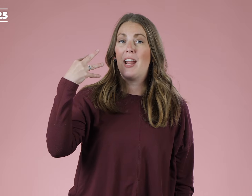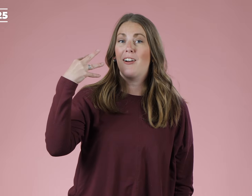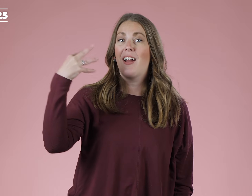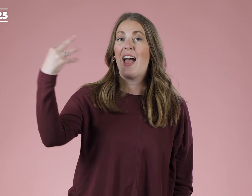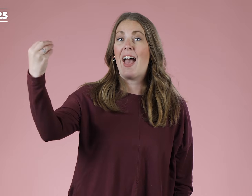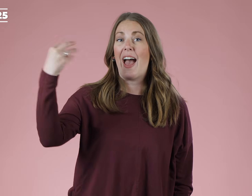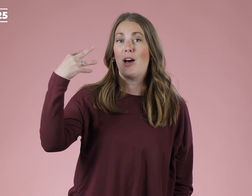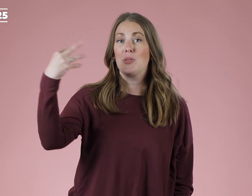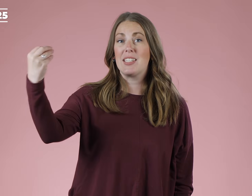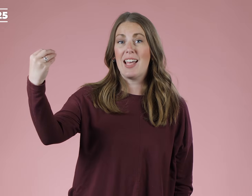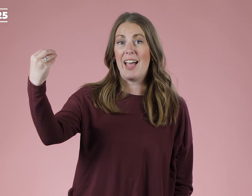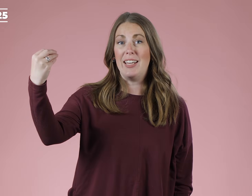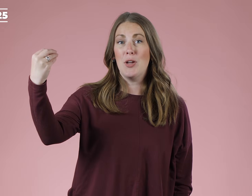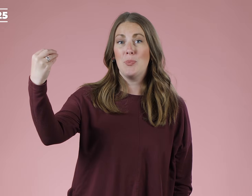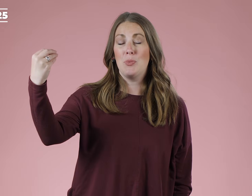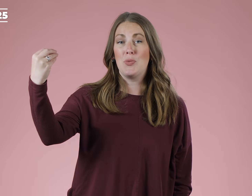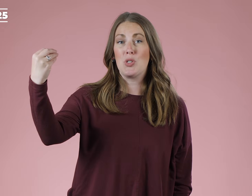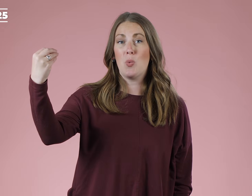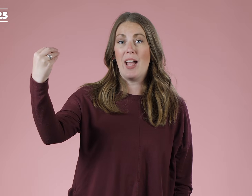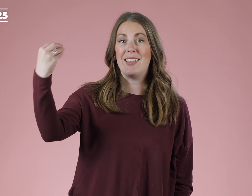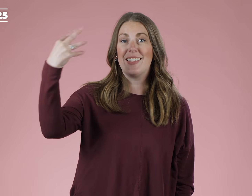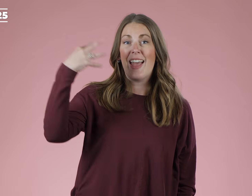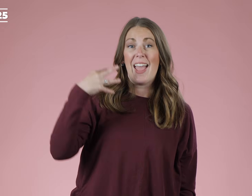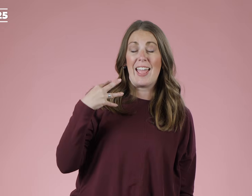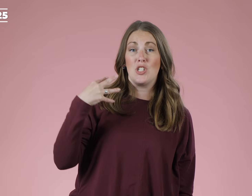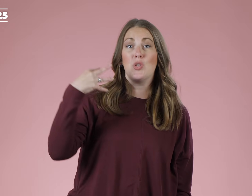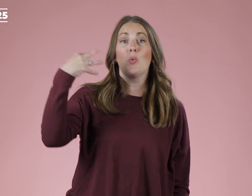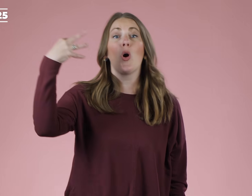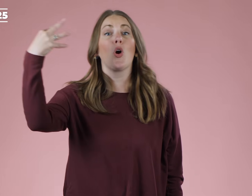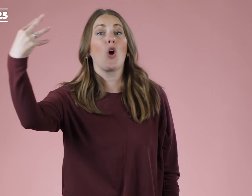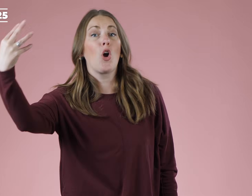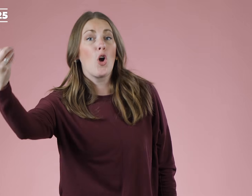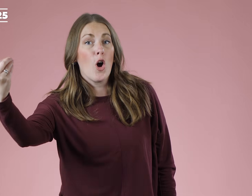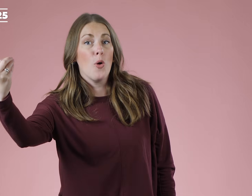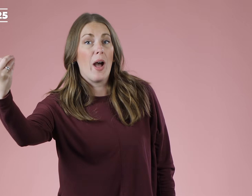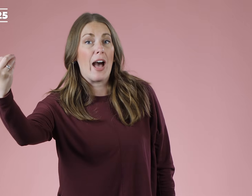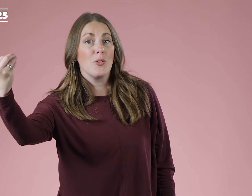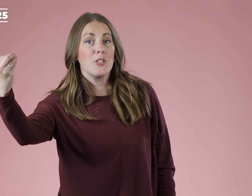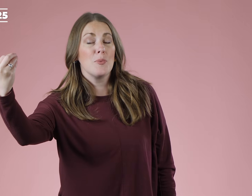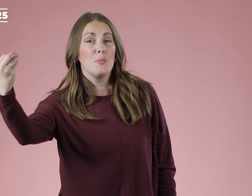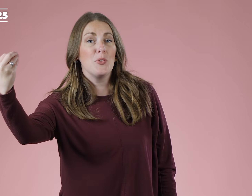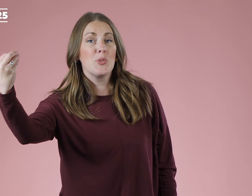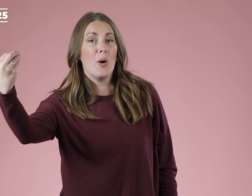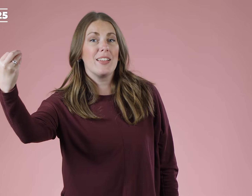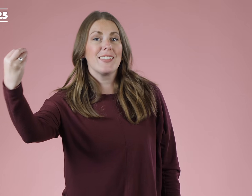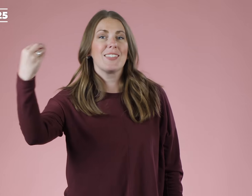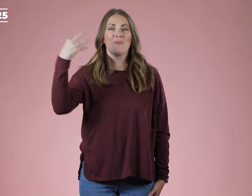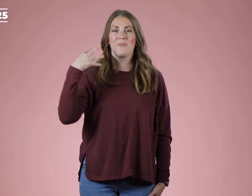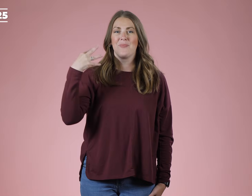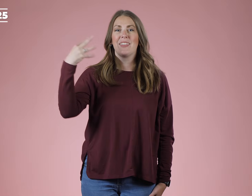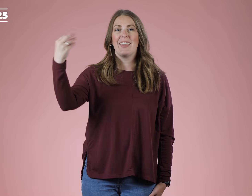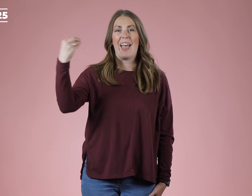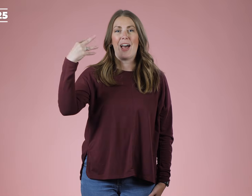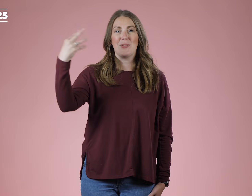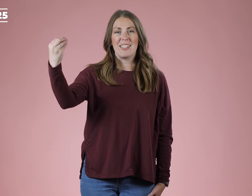pair. Outside moves twice, and to go out moves once.